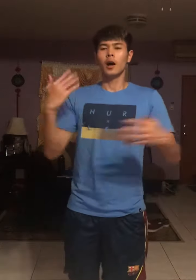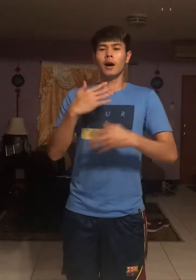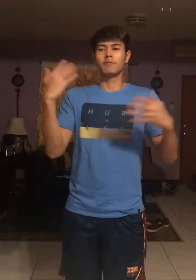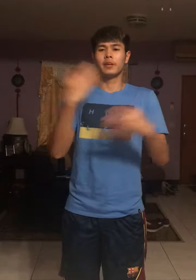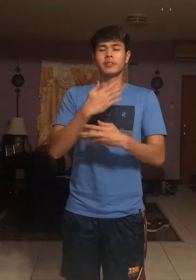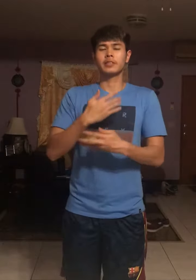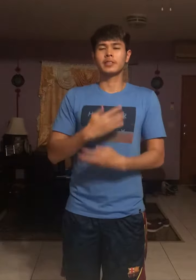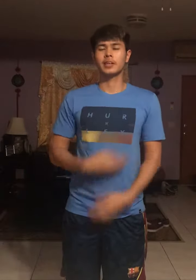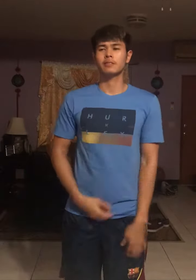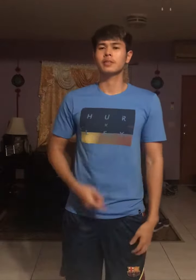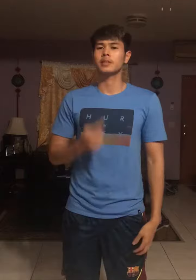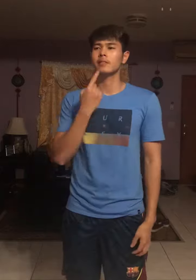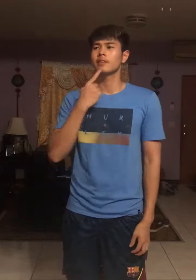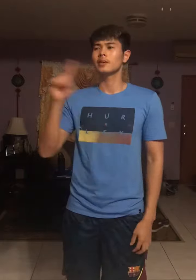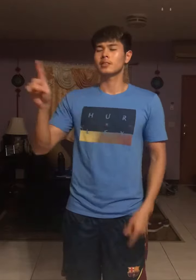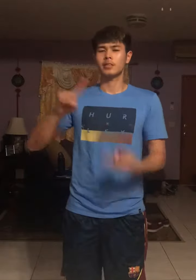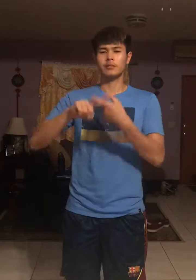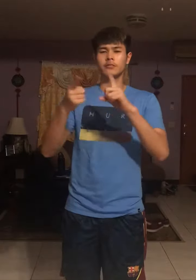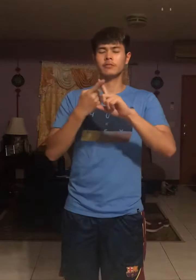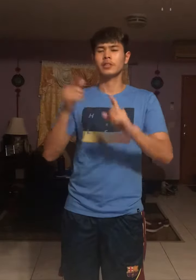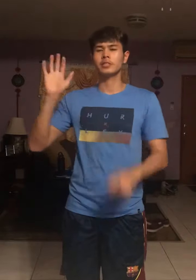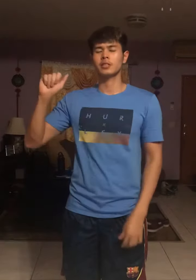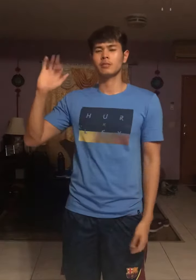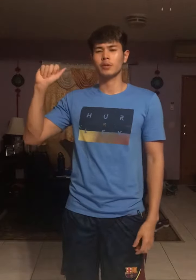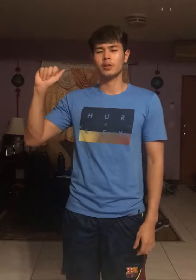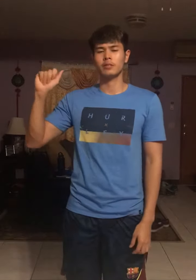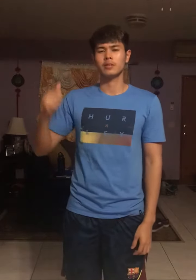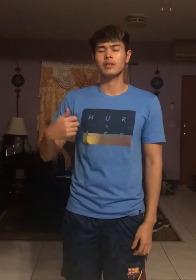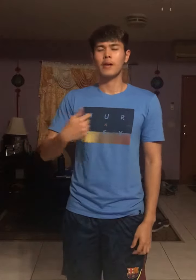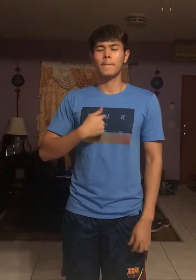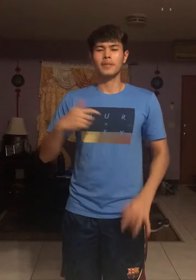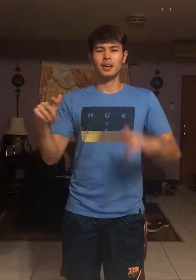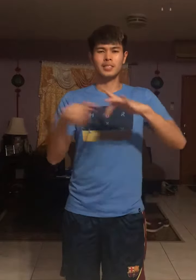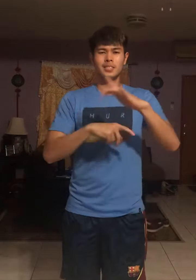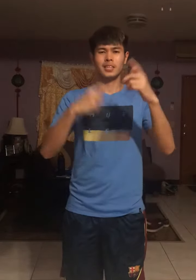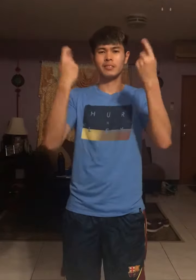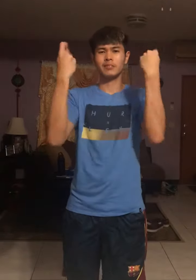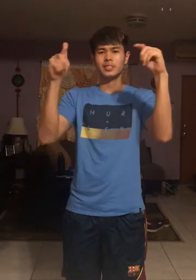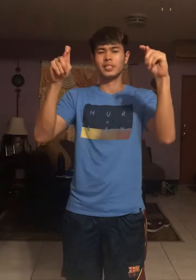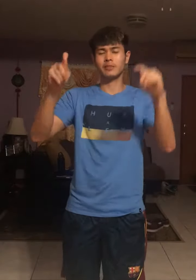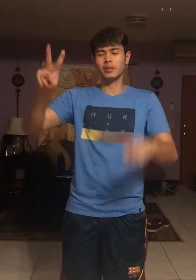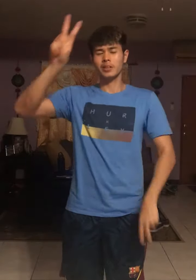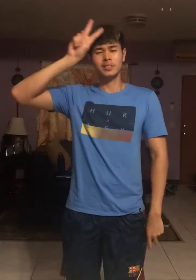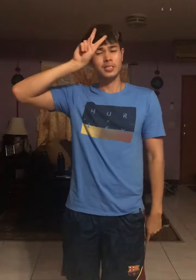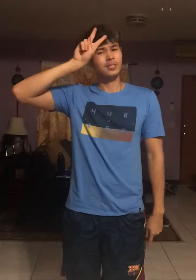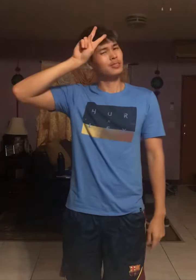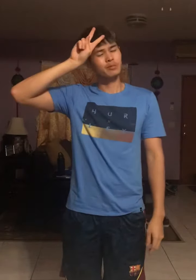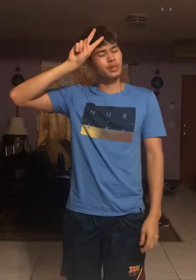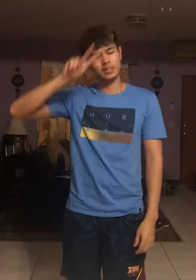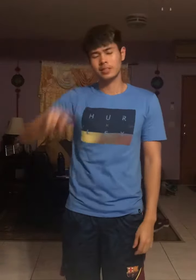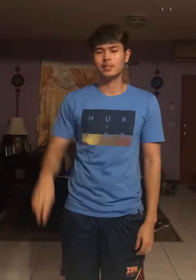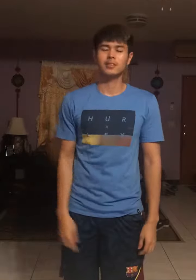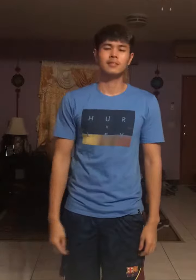I'm never gonna catch my breath Say goodbye to those who knew me Boy, was I a fool in school for a cutting gym